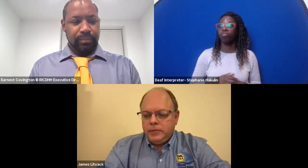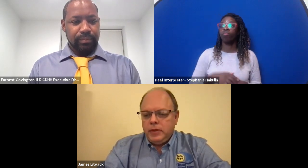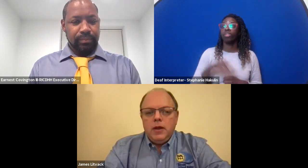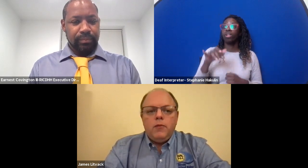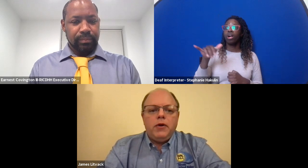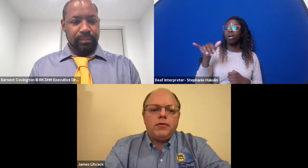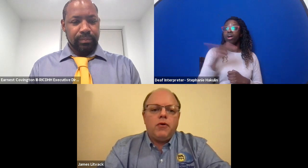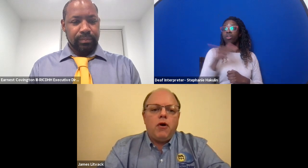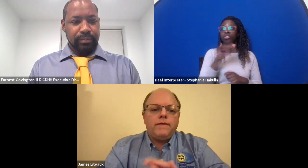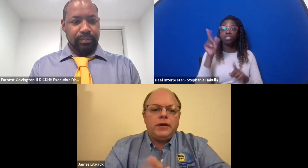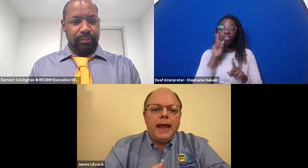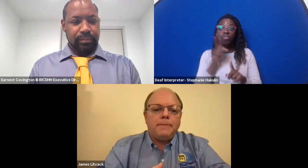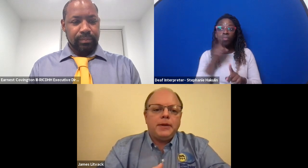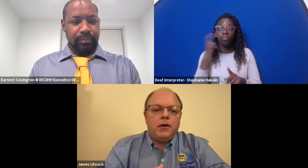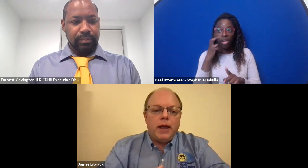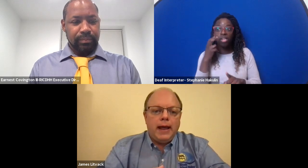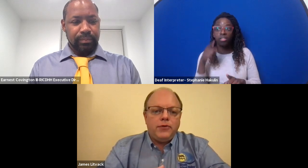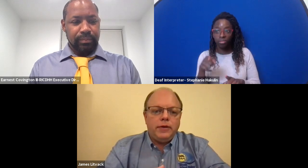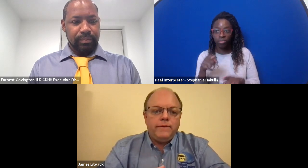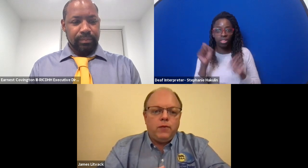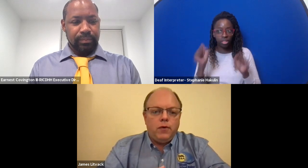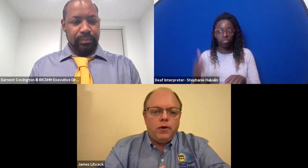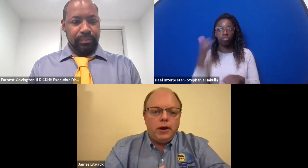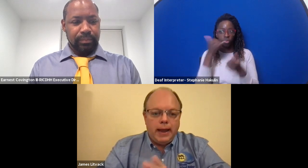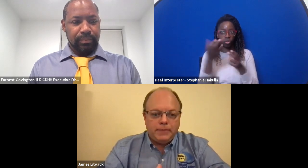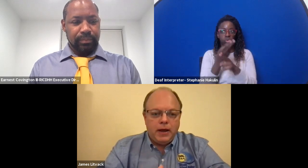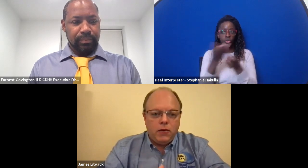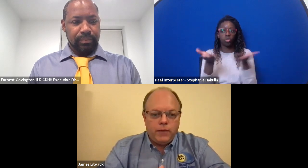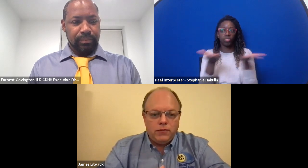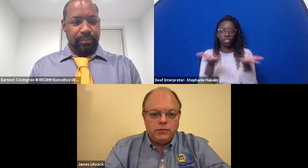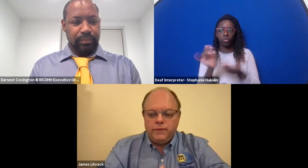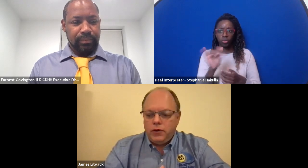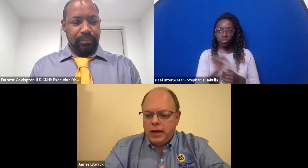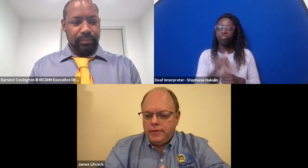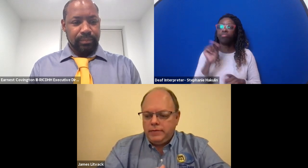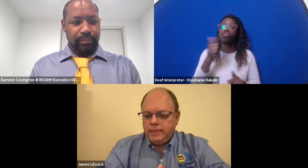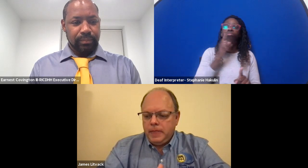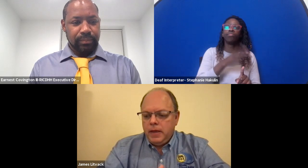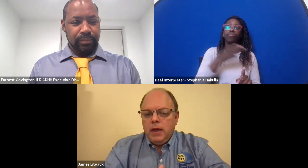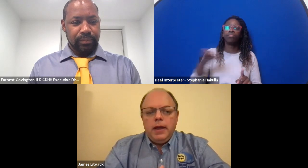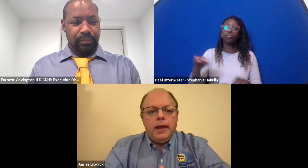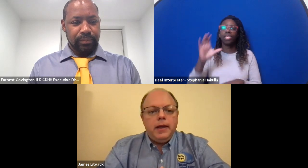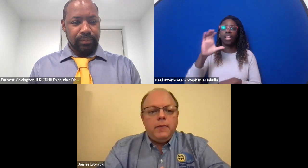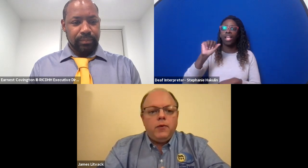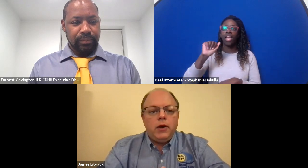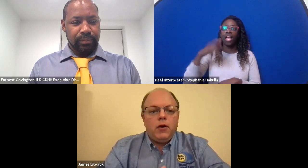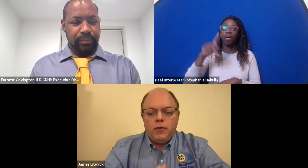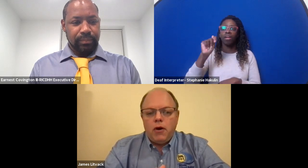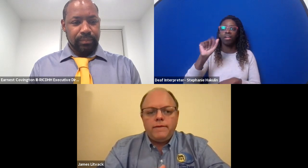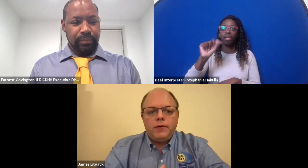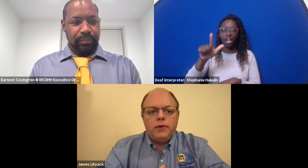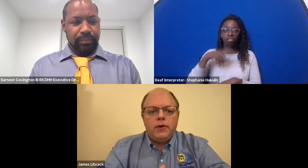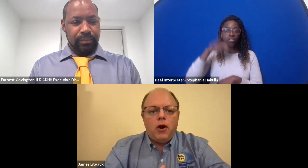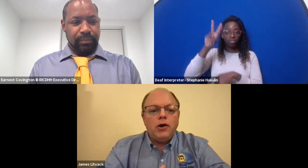blind. We also offer CapTel captioning for CapTel phones in Rhode Island. And we